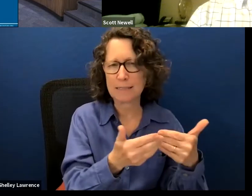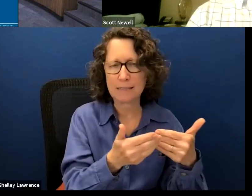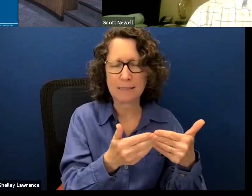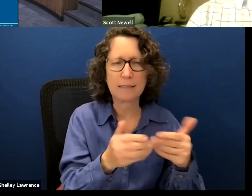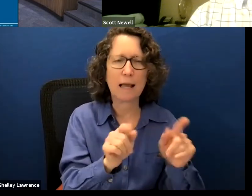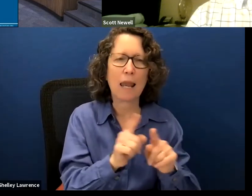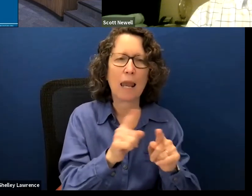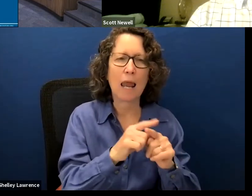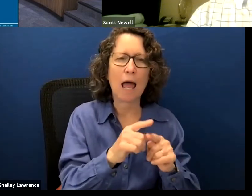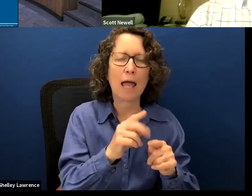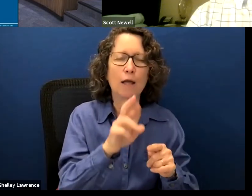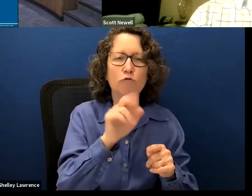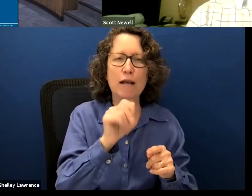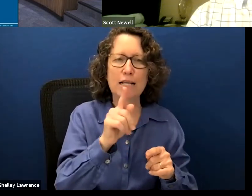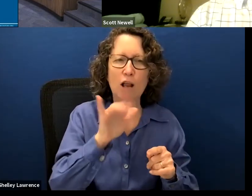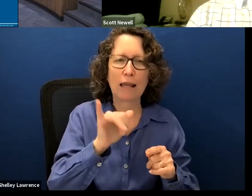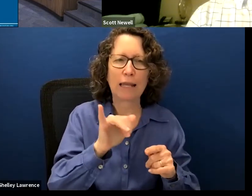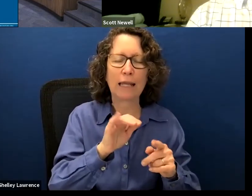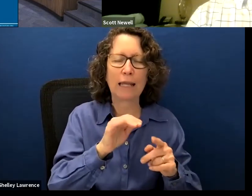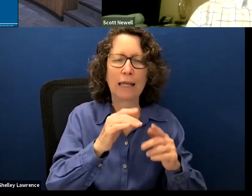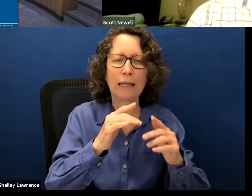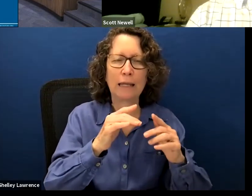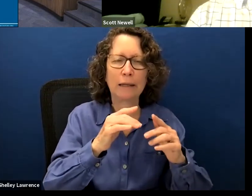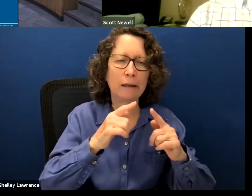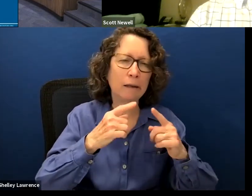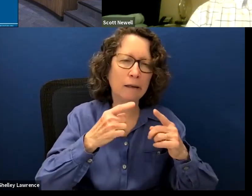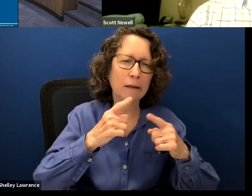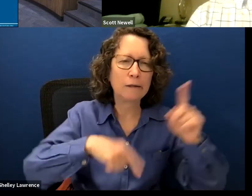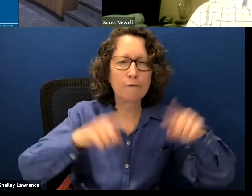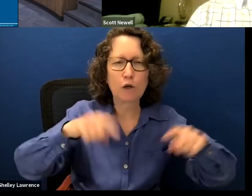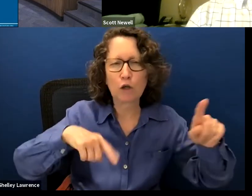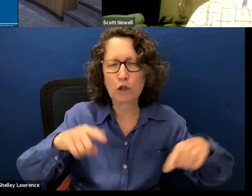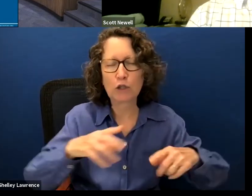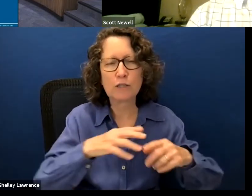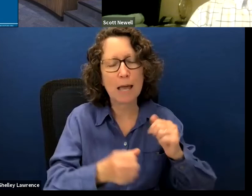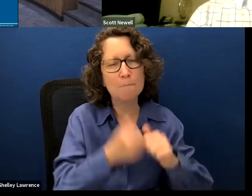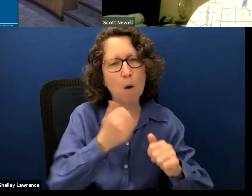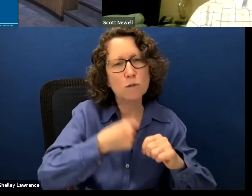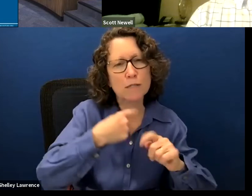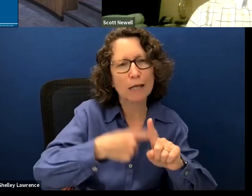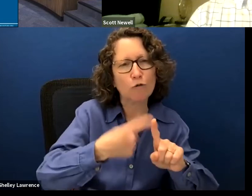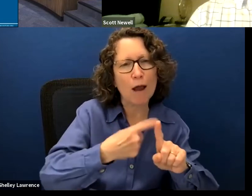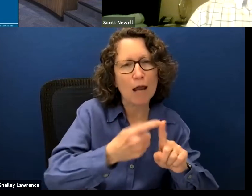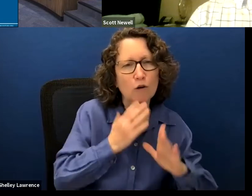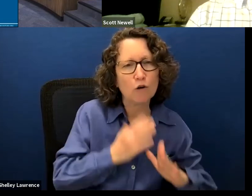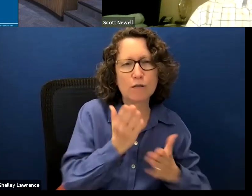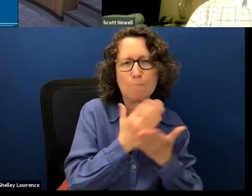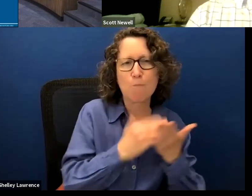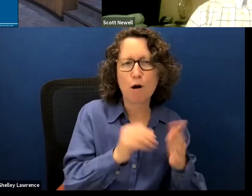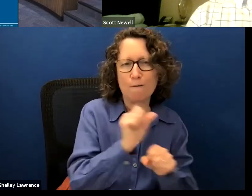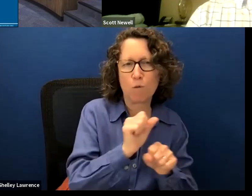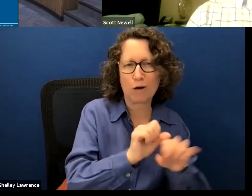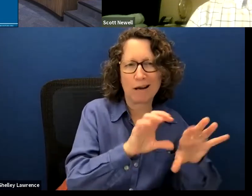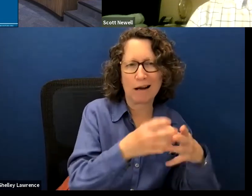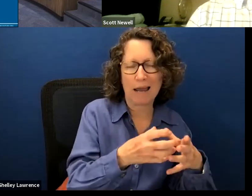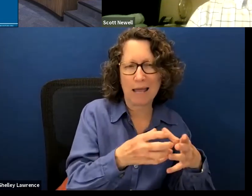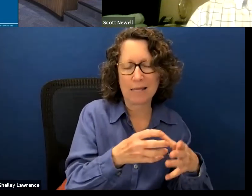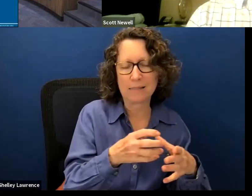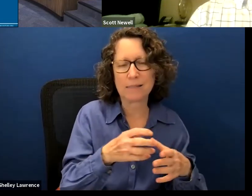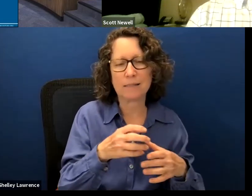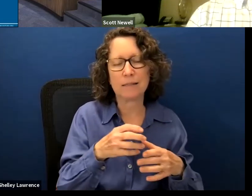like being racially diverse cultural groups, and are mostly renters and are part of the working class. These unique